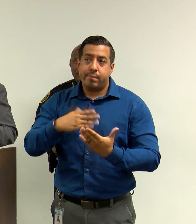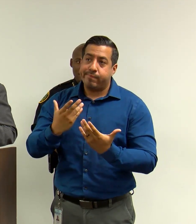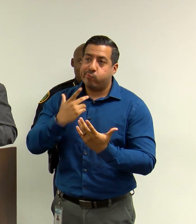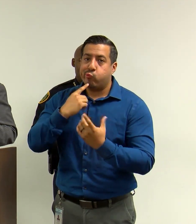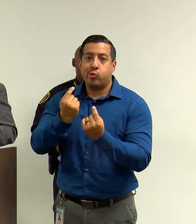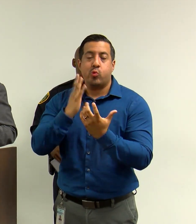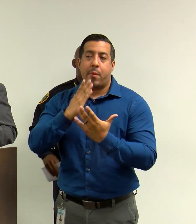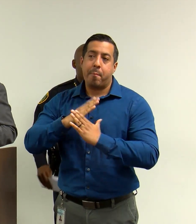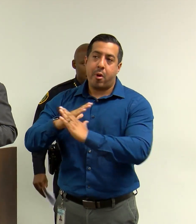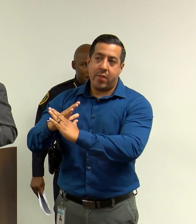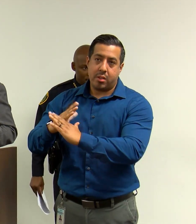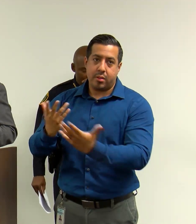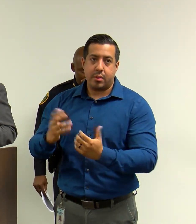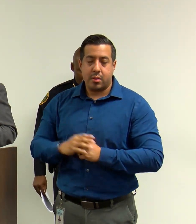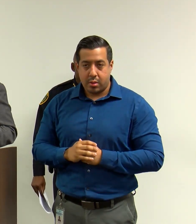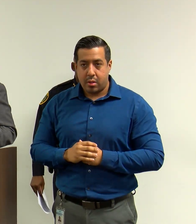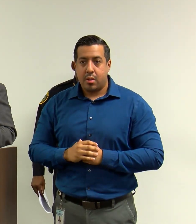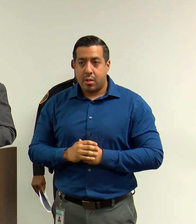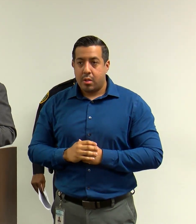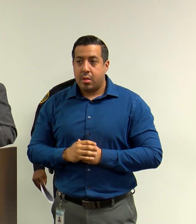prevent some